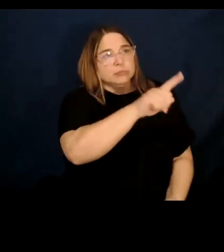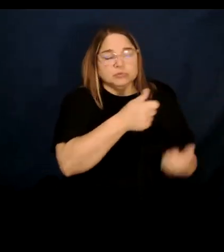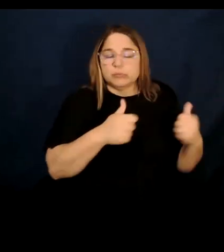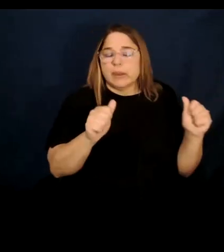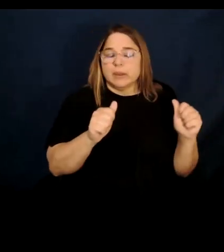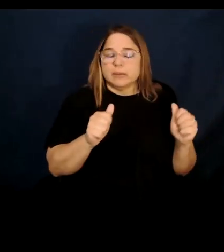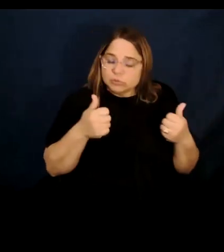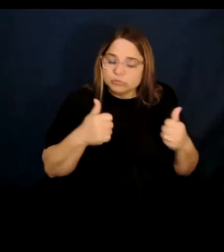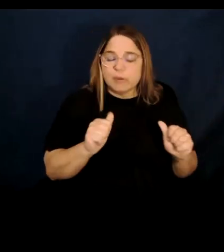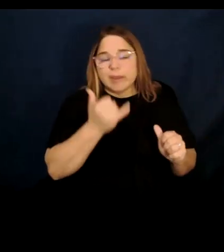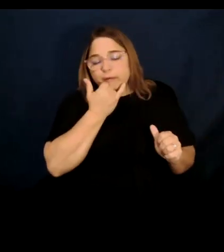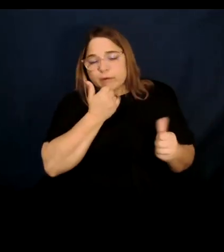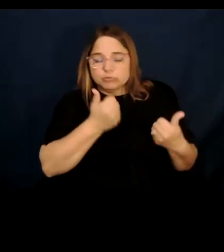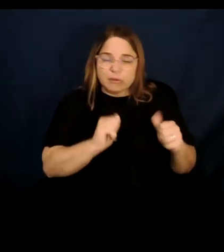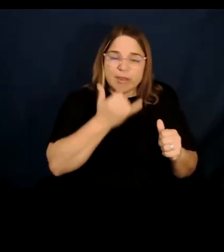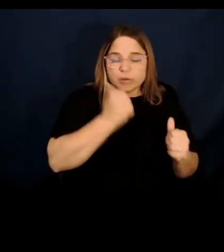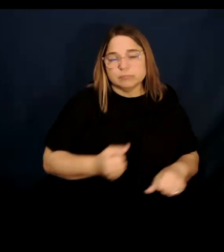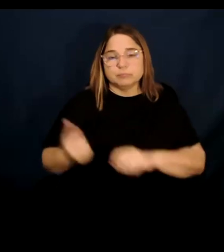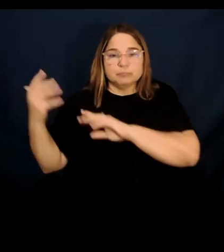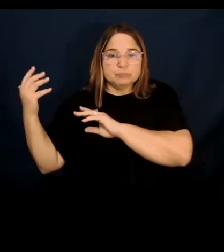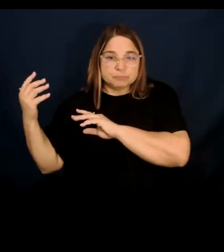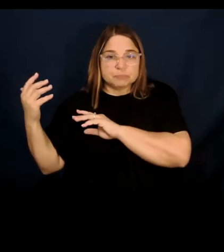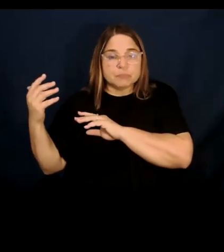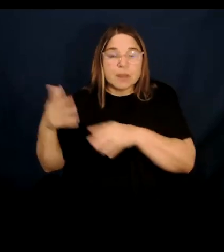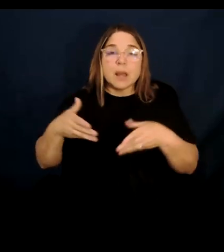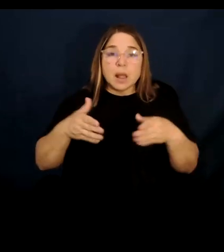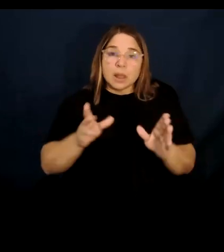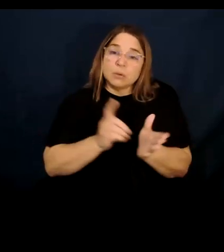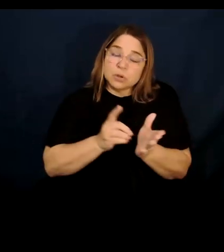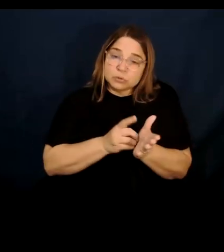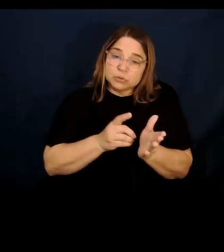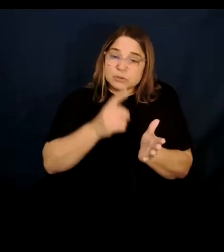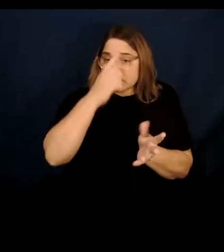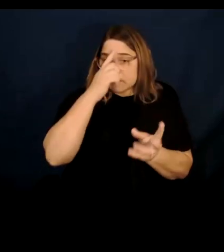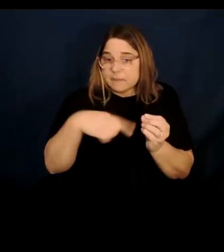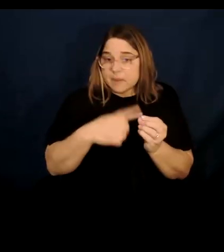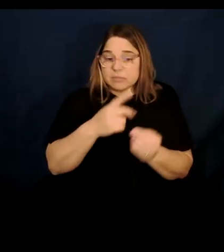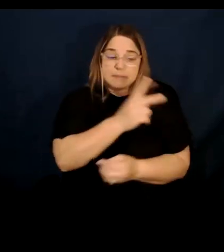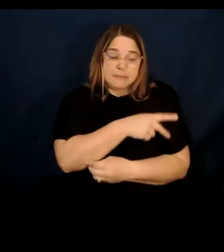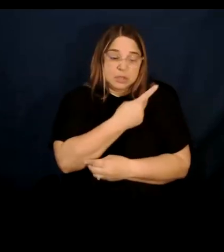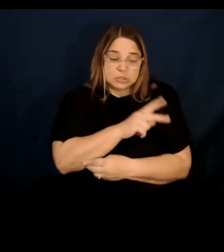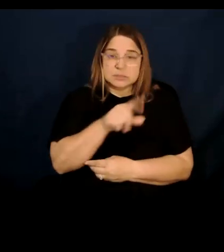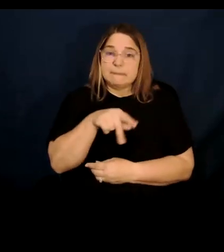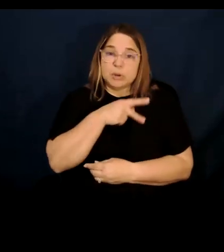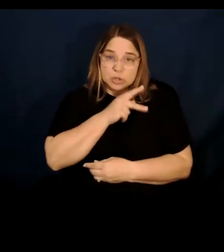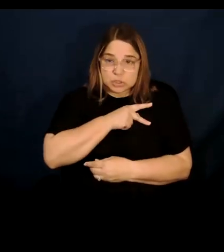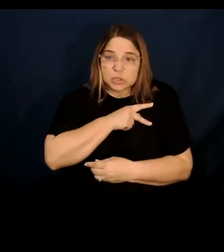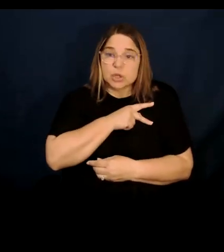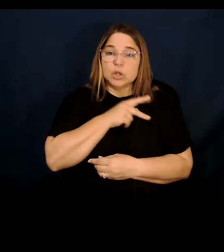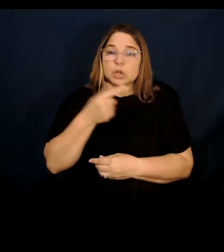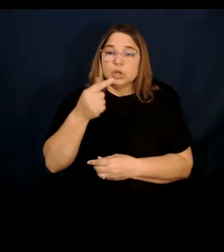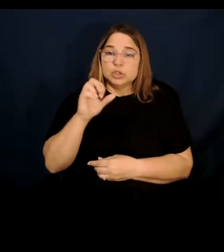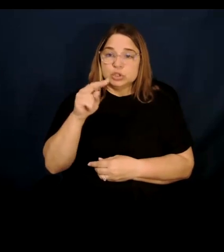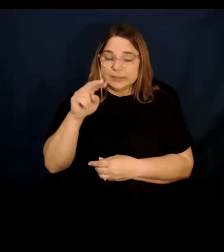trial and error in prescribing, allowing physicians to take in consideration the patient's personal genes, the functionality of